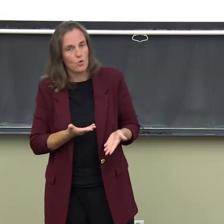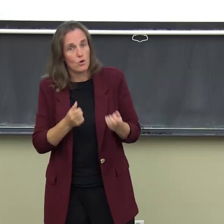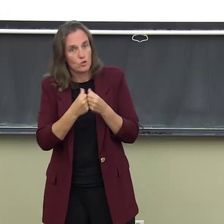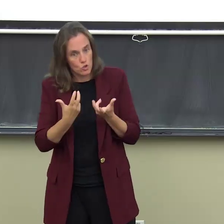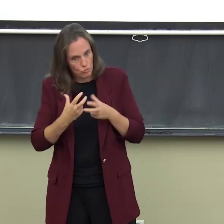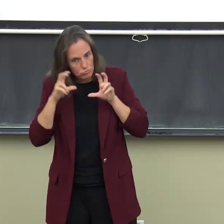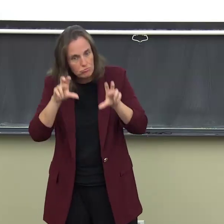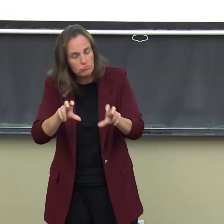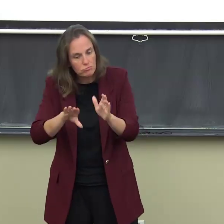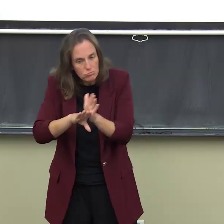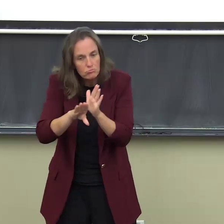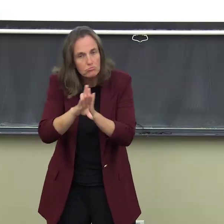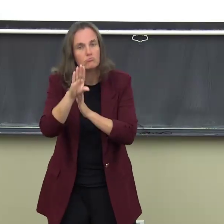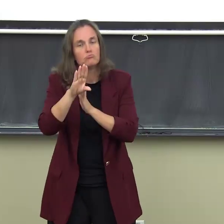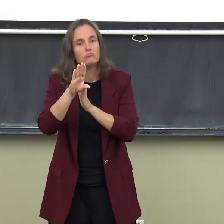invest in